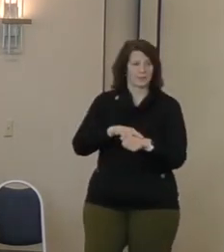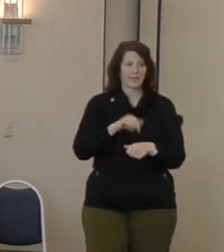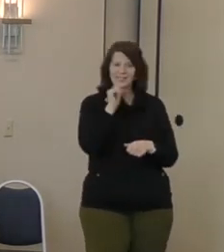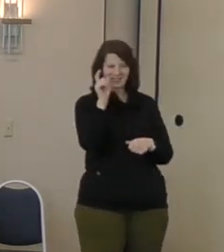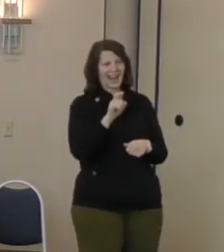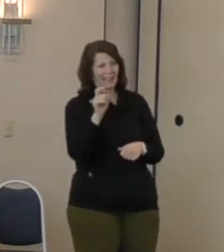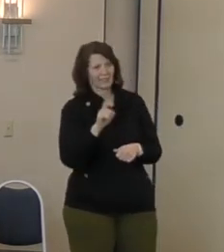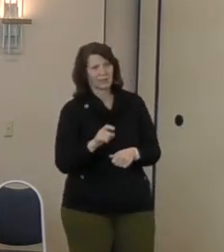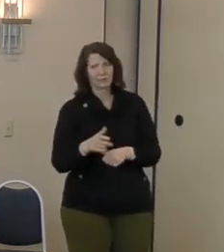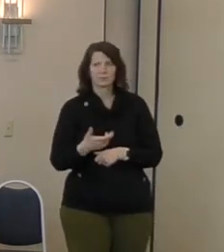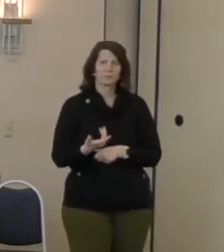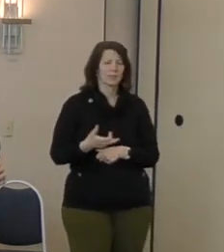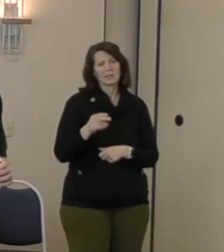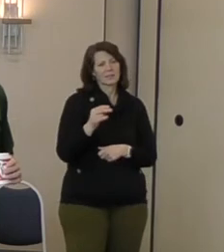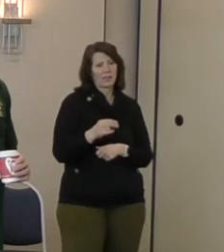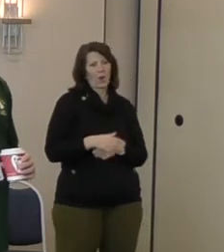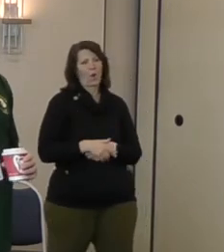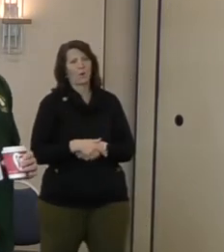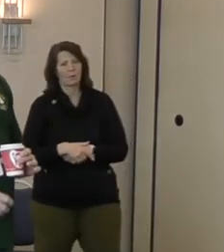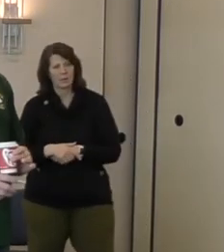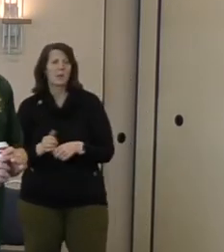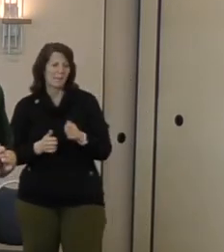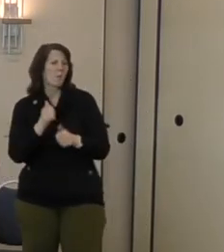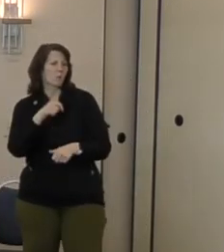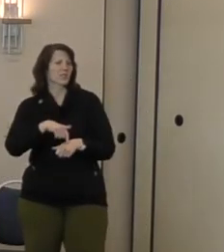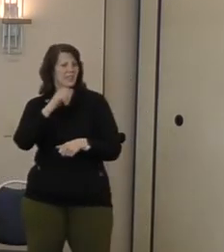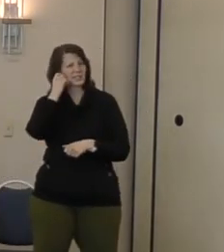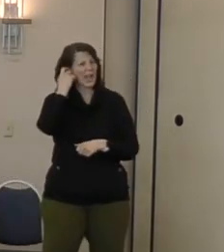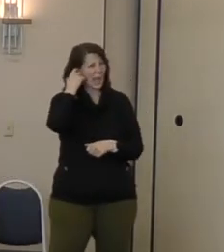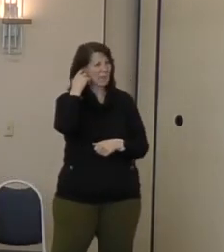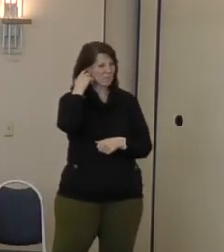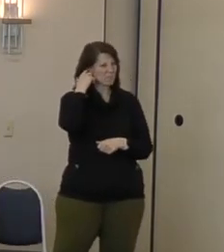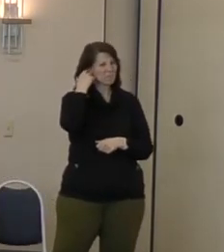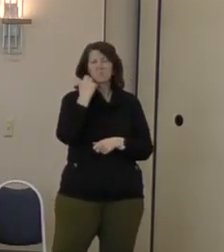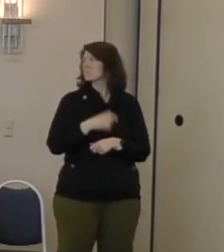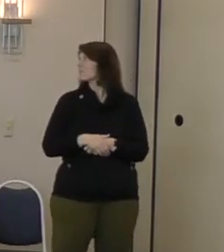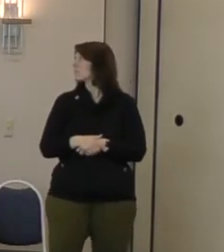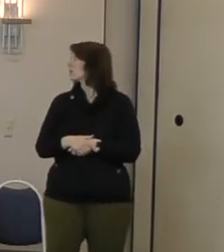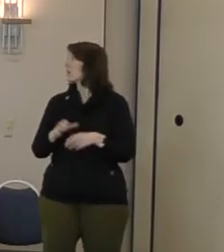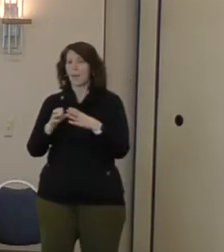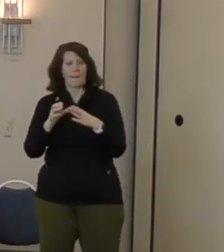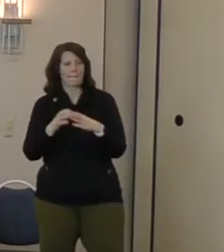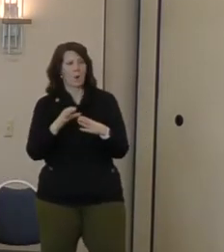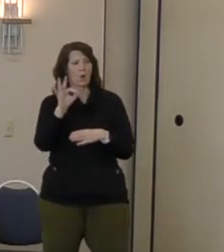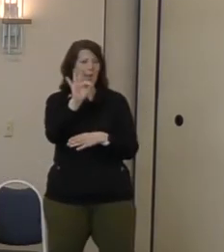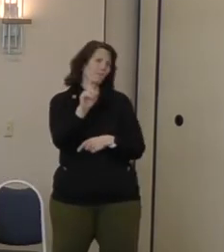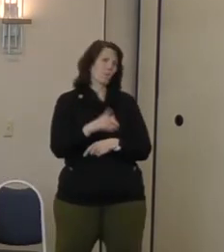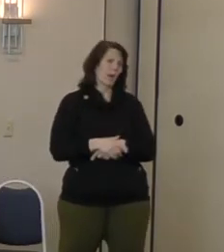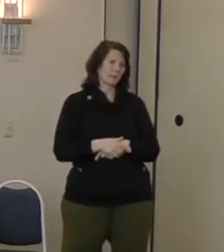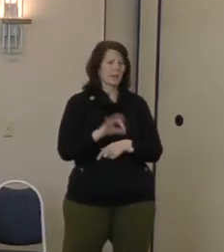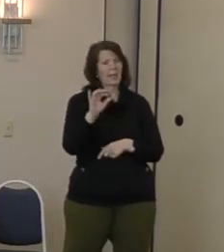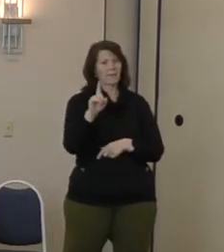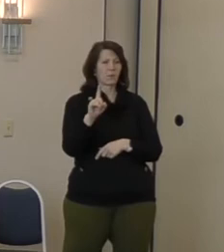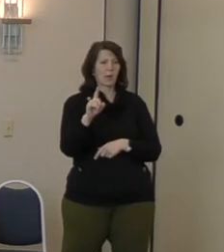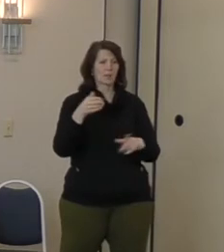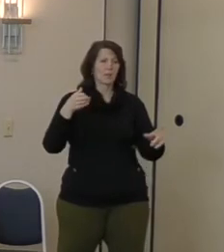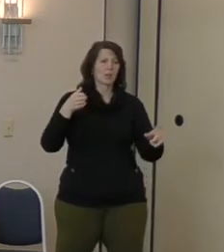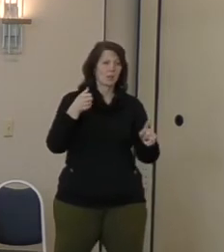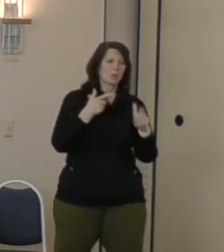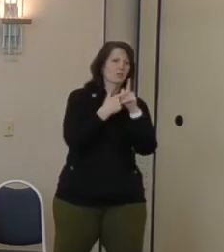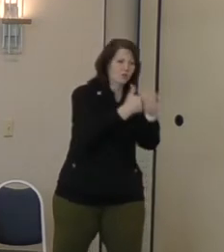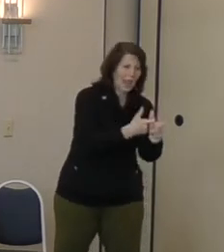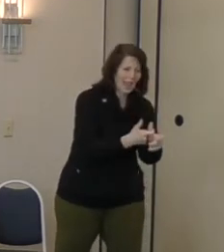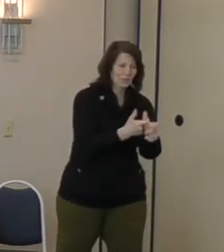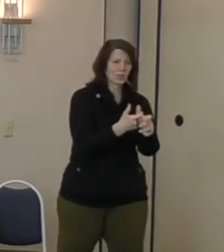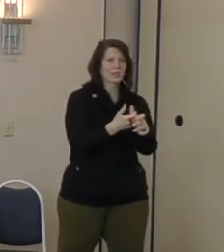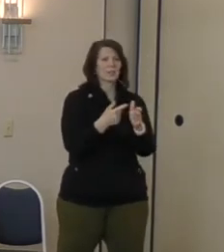him or her. No. But the majority of the time, ball's coming to F1. F1's either crashing,